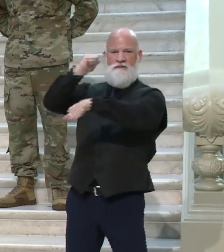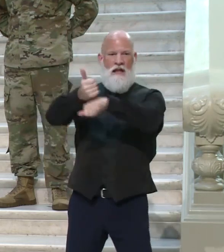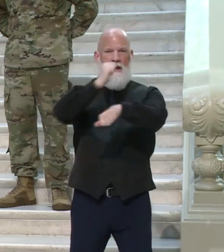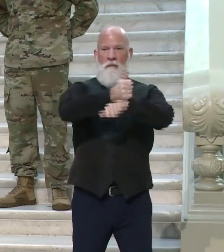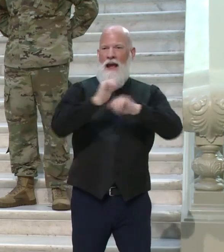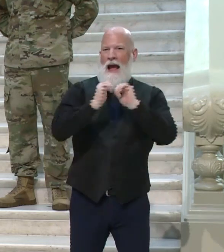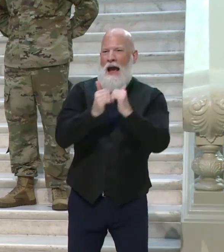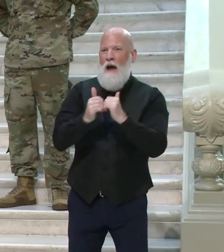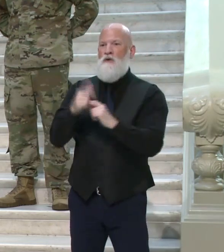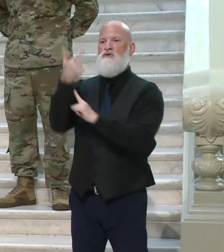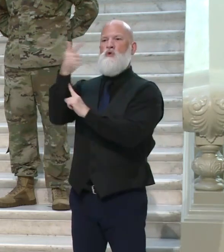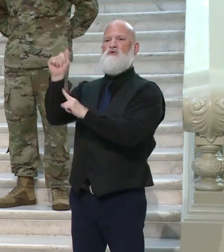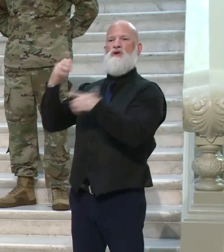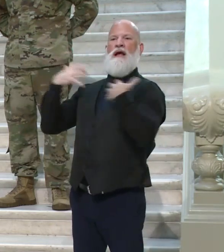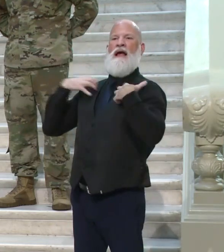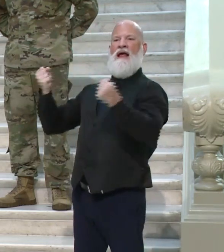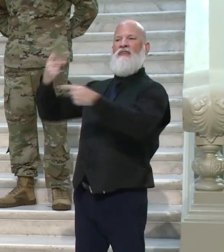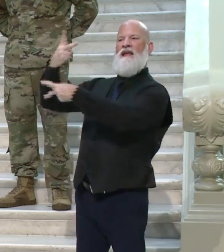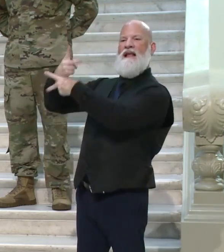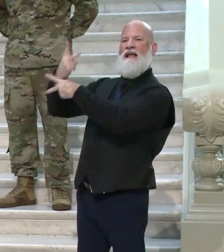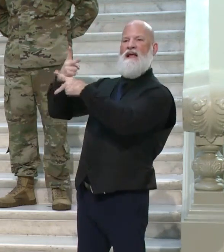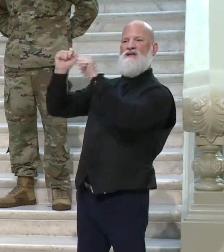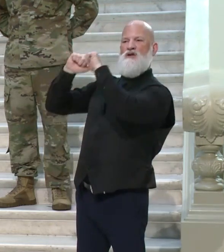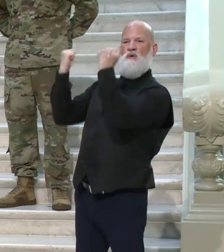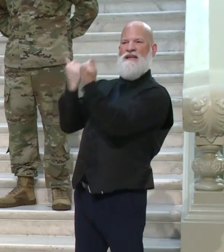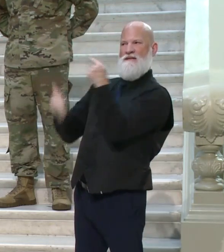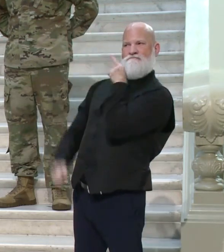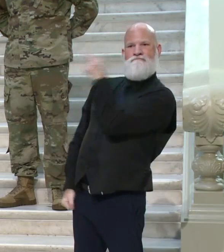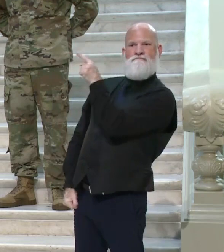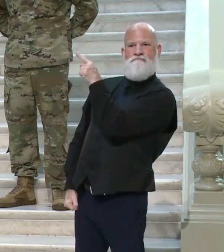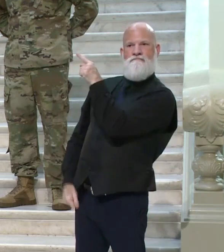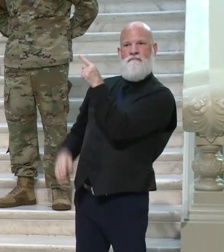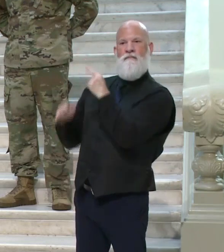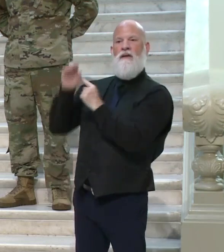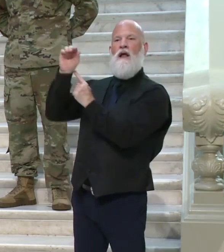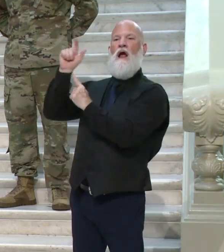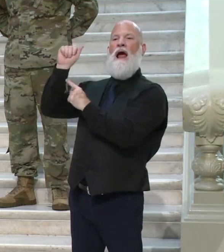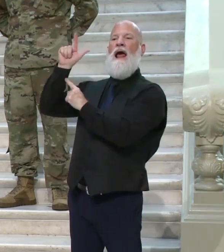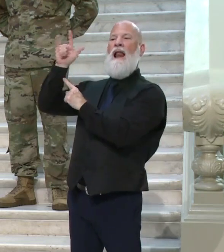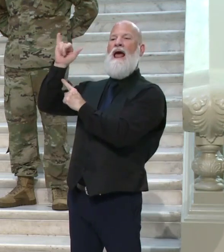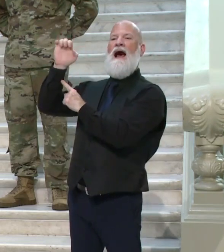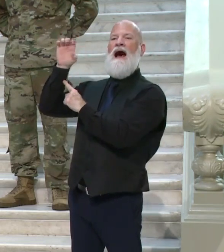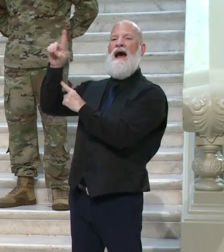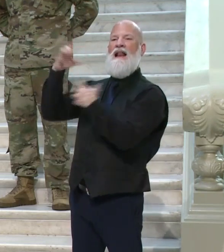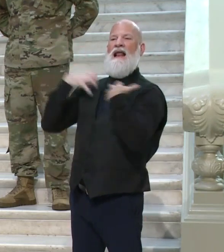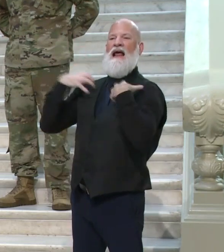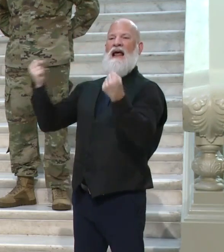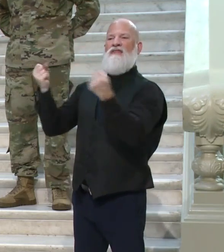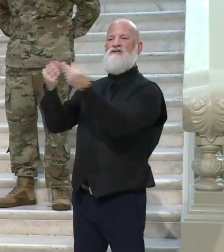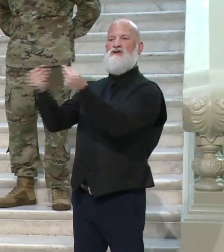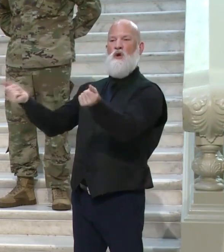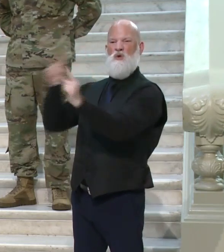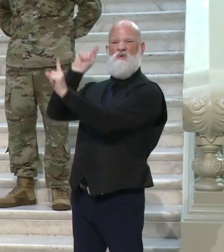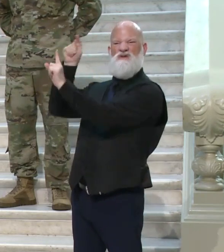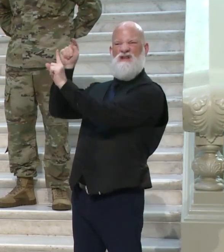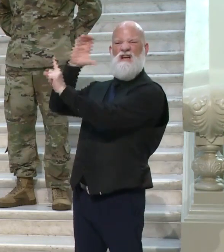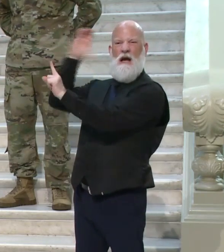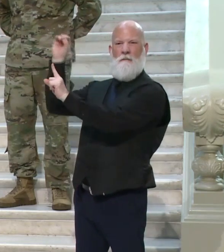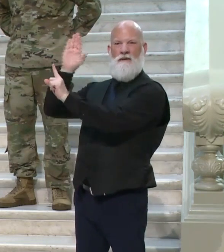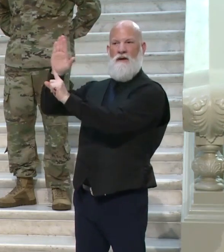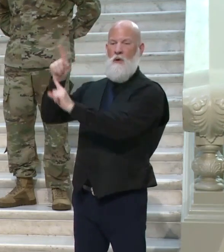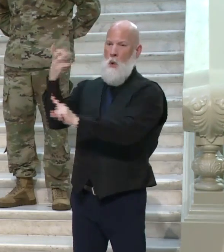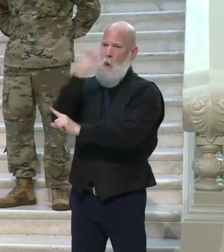Healthcare Association and Allied Health Solutions to provide quick onboarding for nurses'